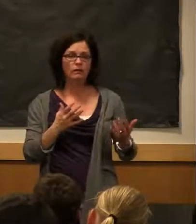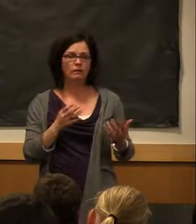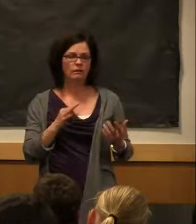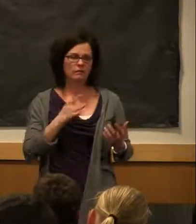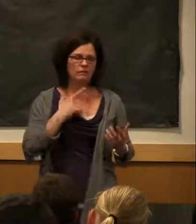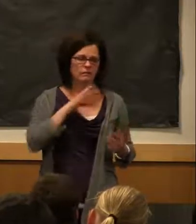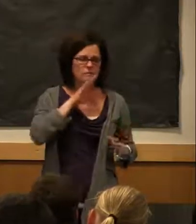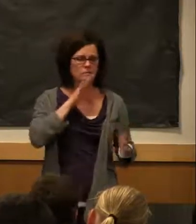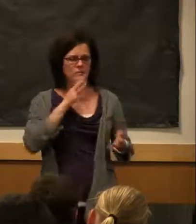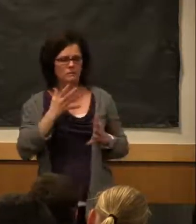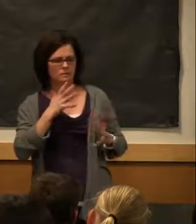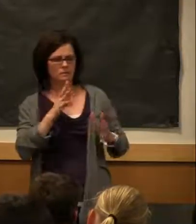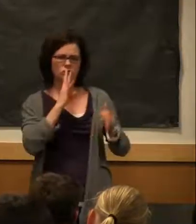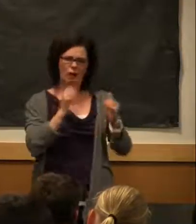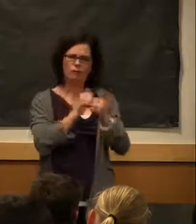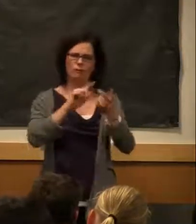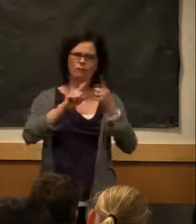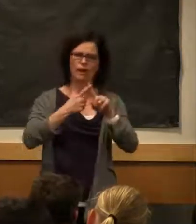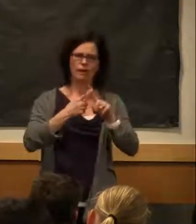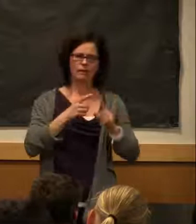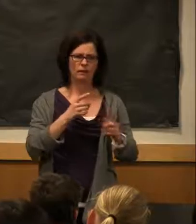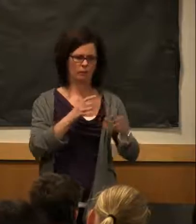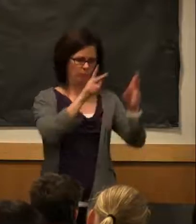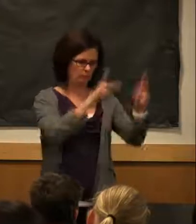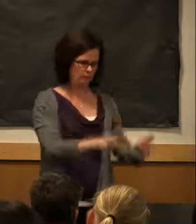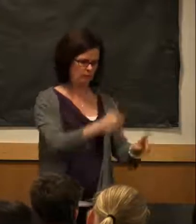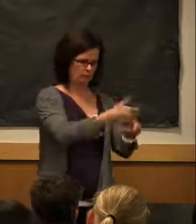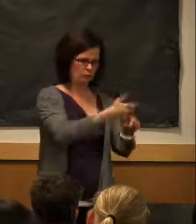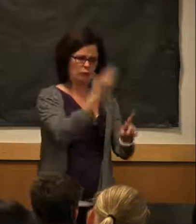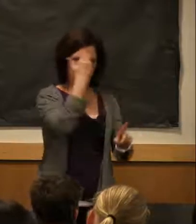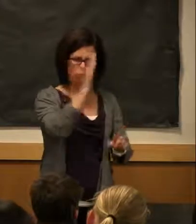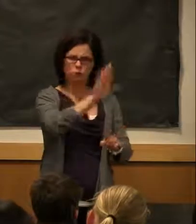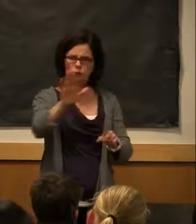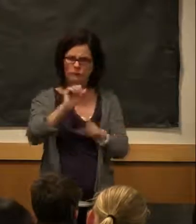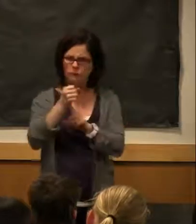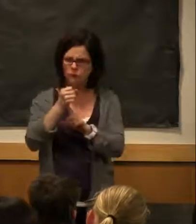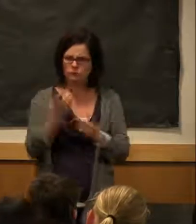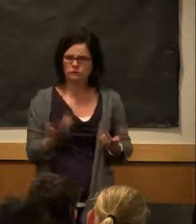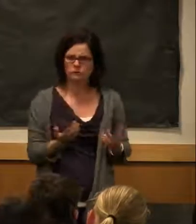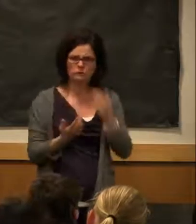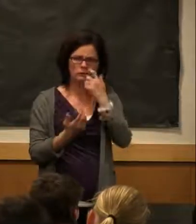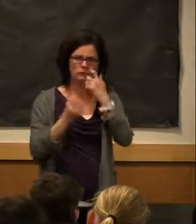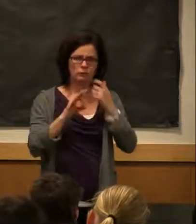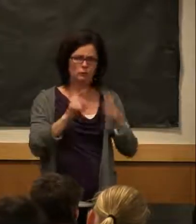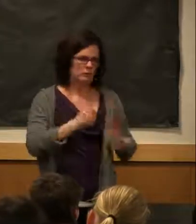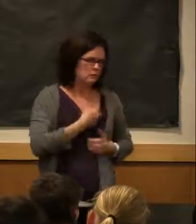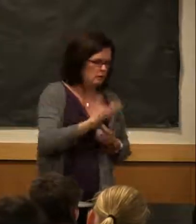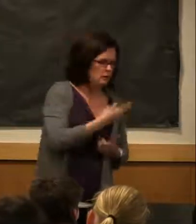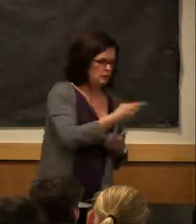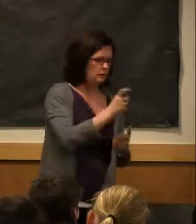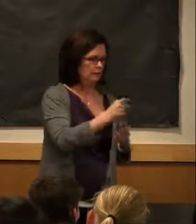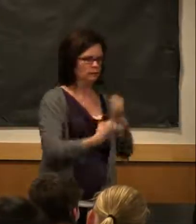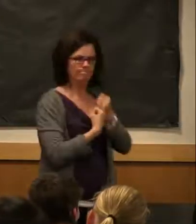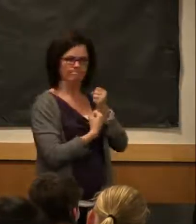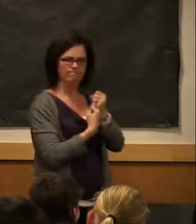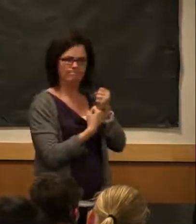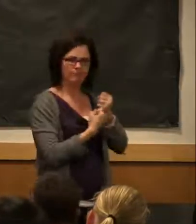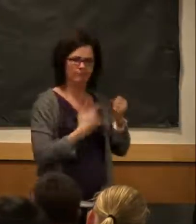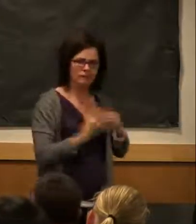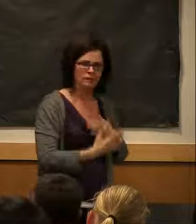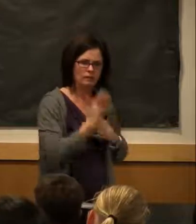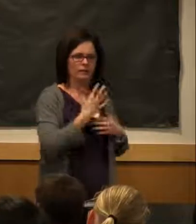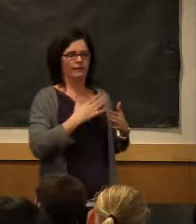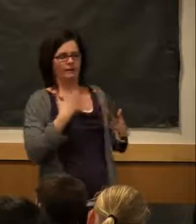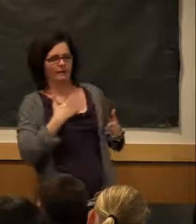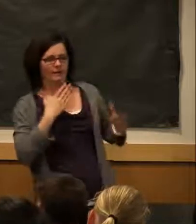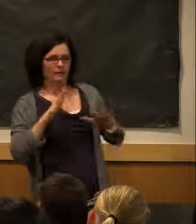friend or somebody that knows your situation if you need that, you know, kind of cheering up and things like that. but